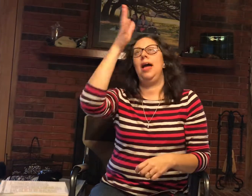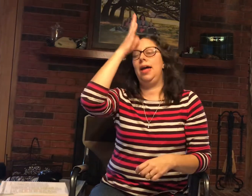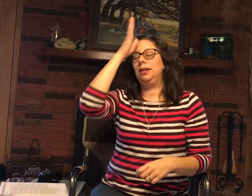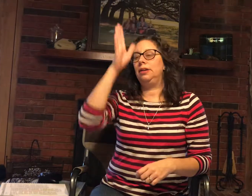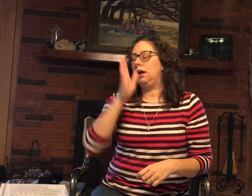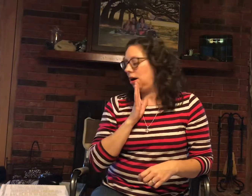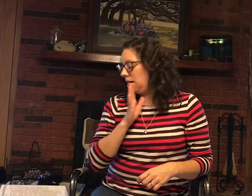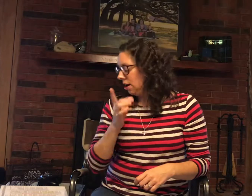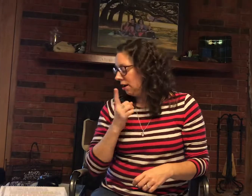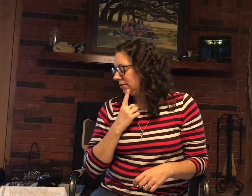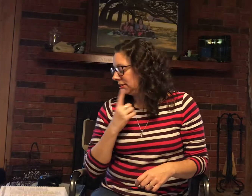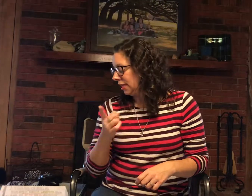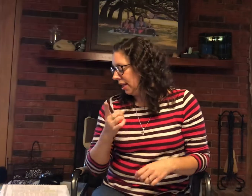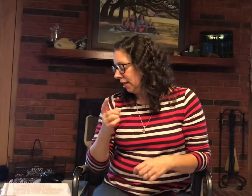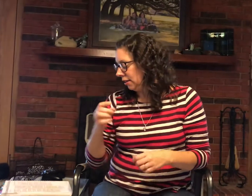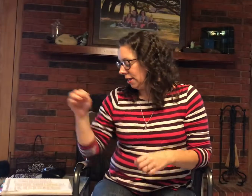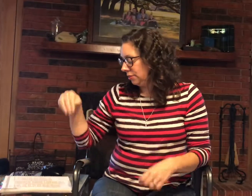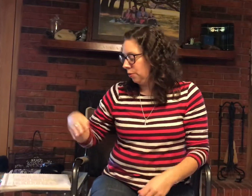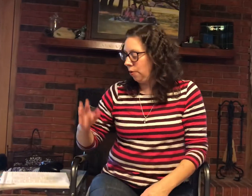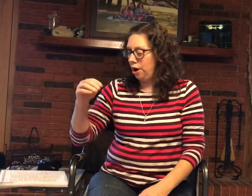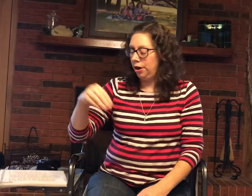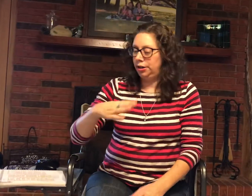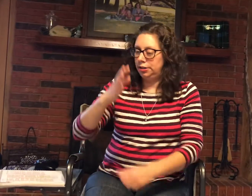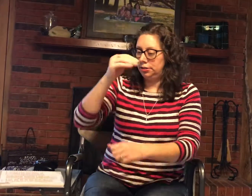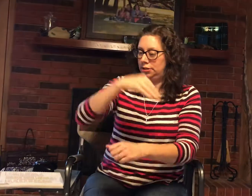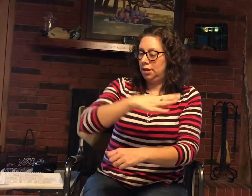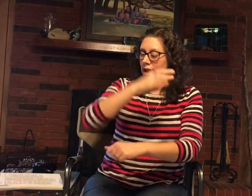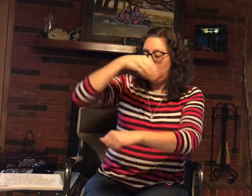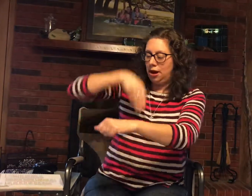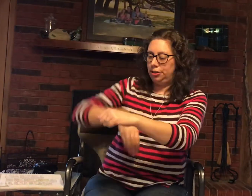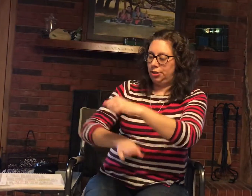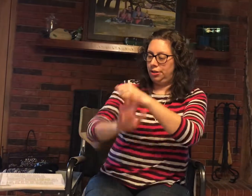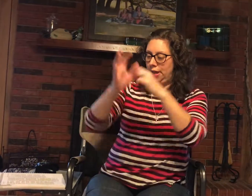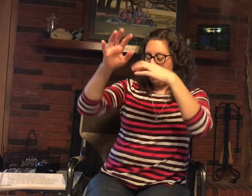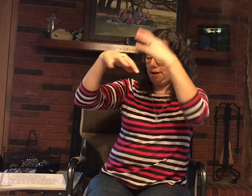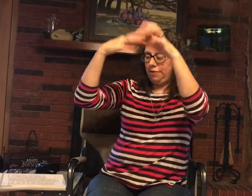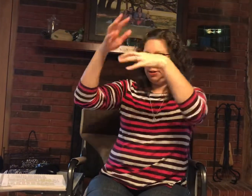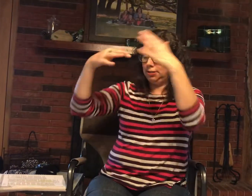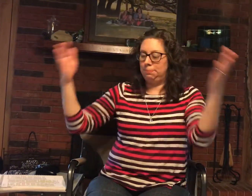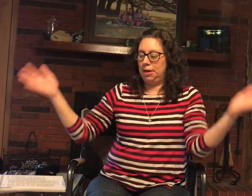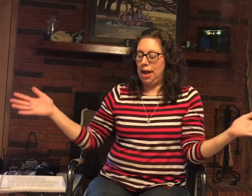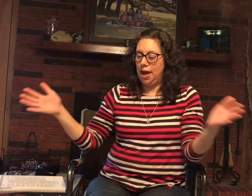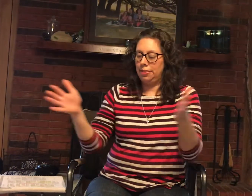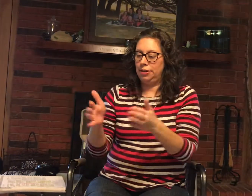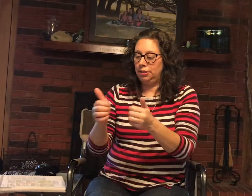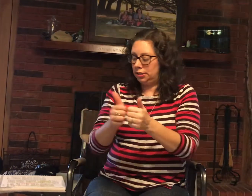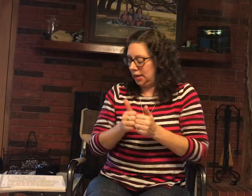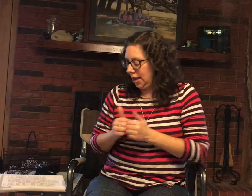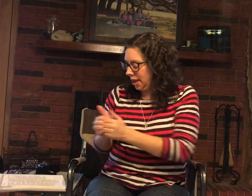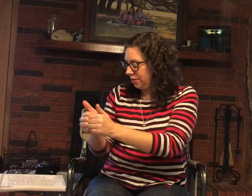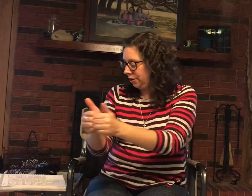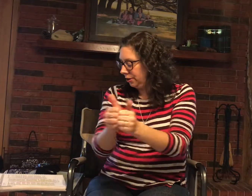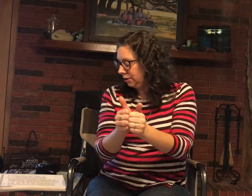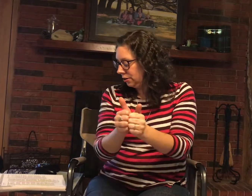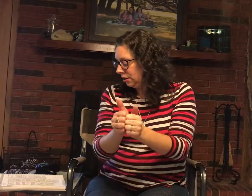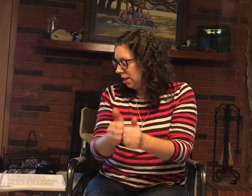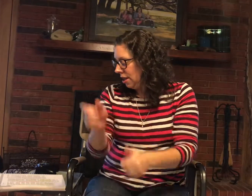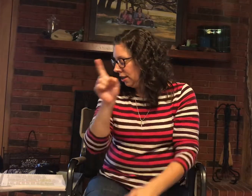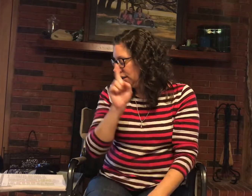And God said, let the waters under the heaven be gathered together